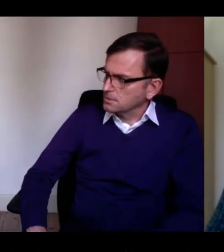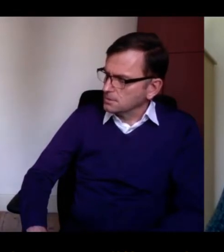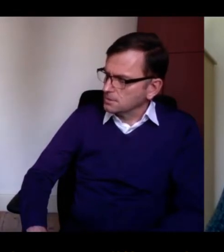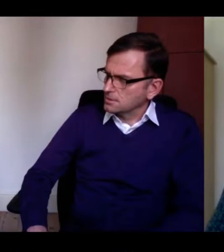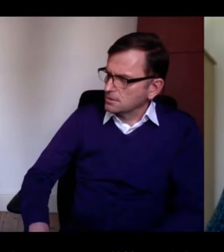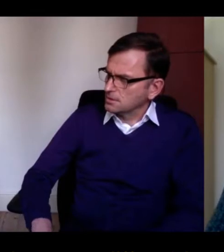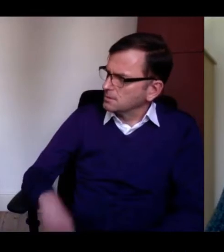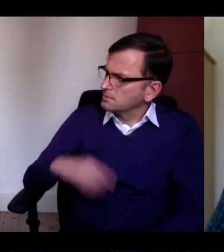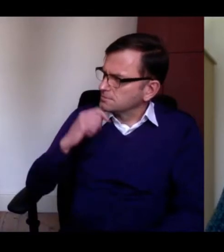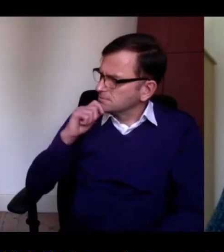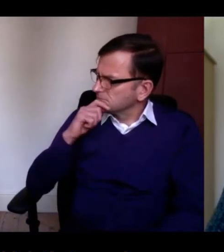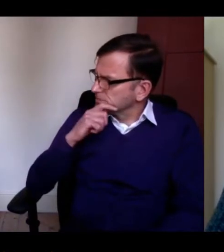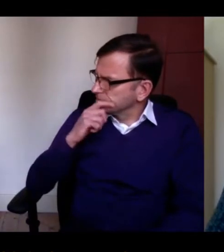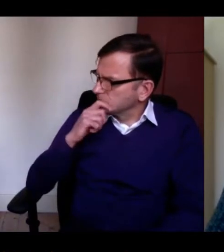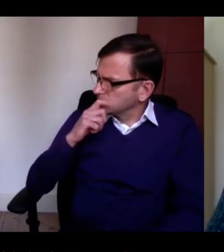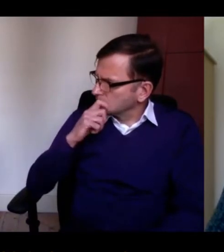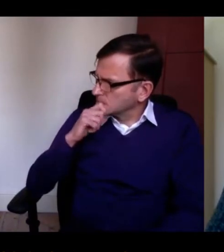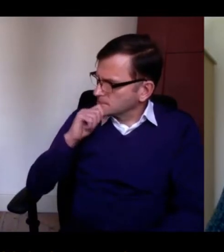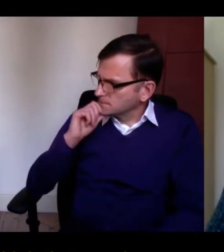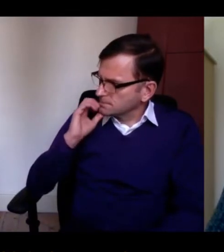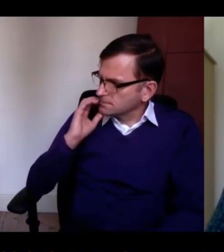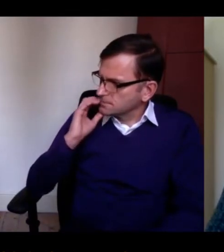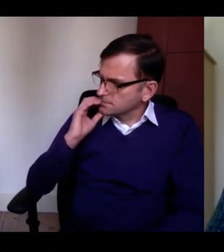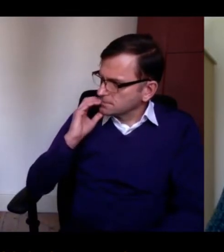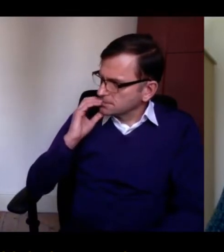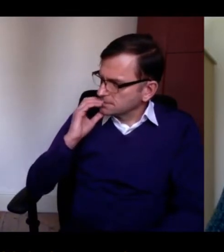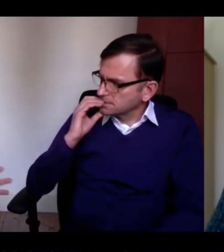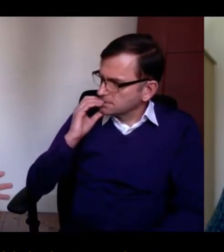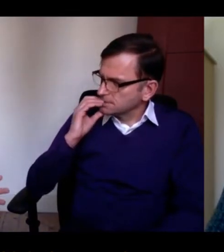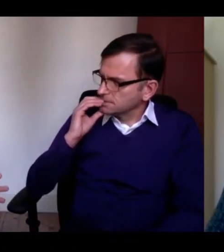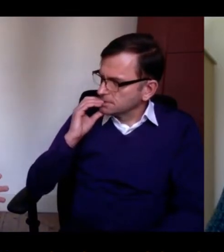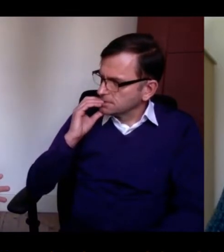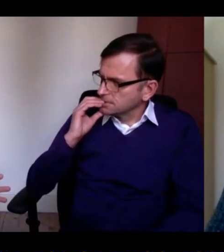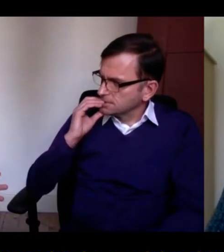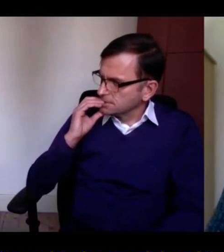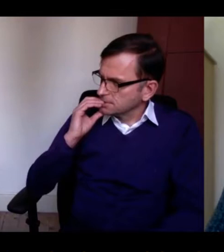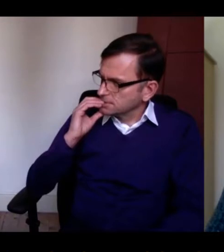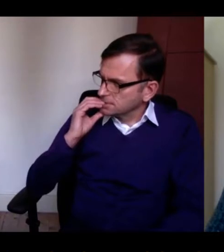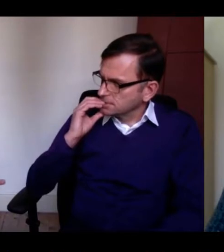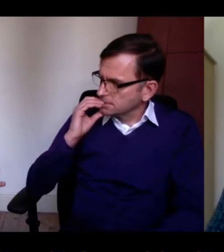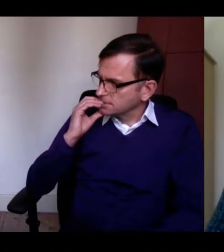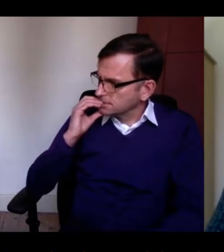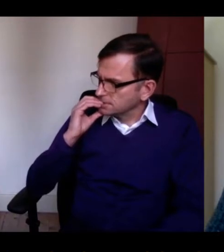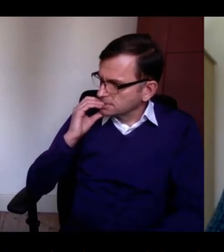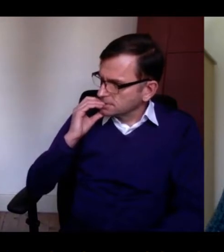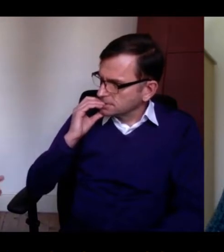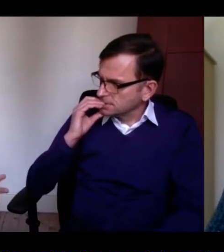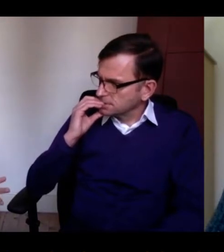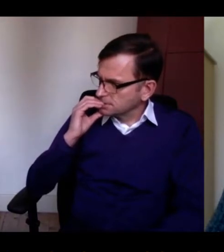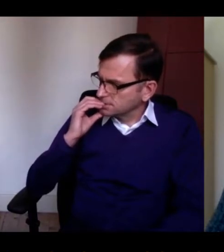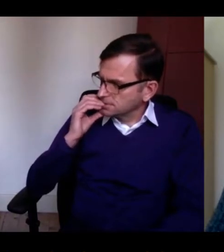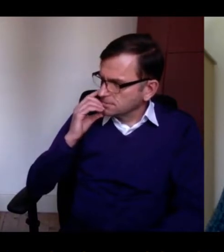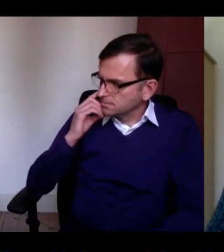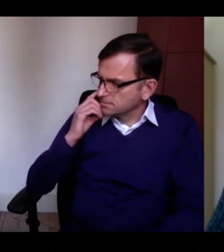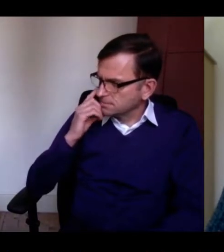simple. But I think people overcomplicate it, by trying to make it, I need to be special and treat him differently to